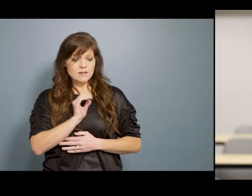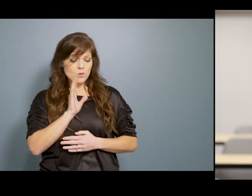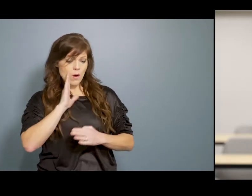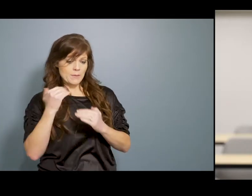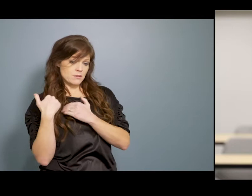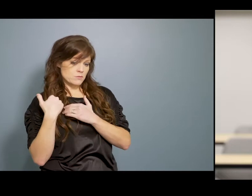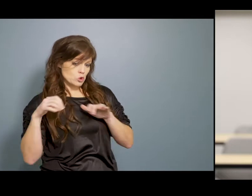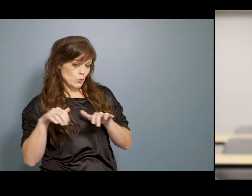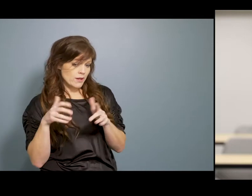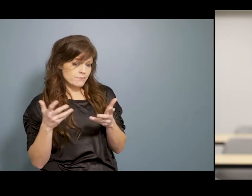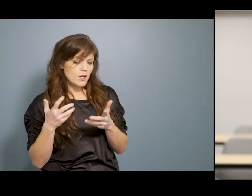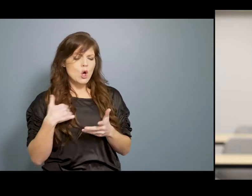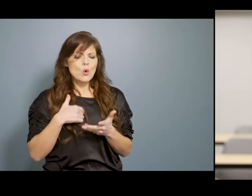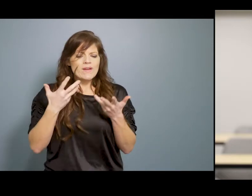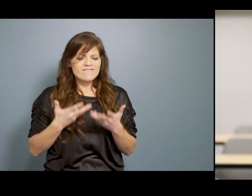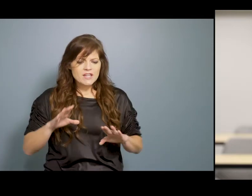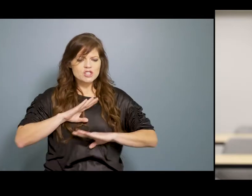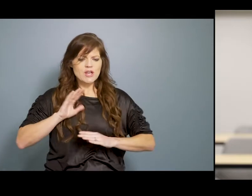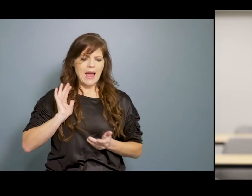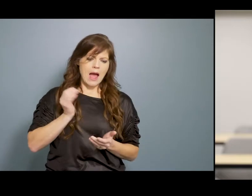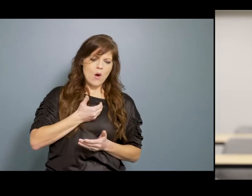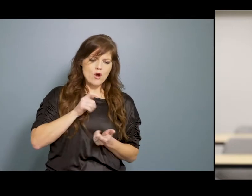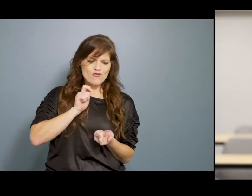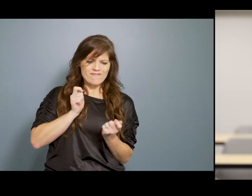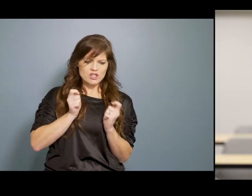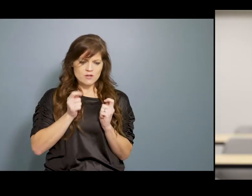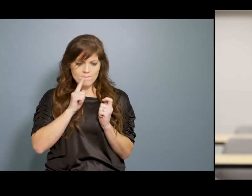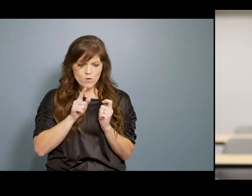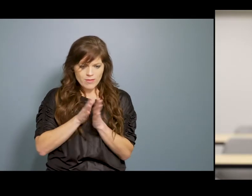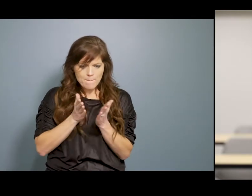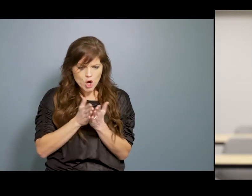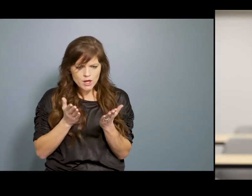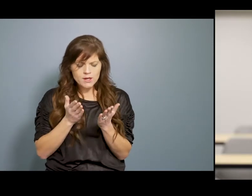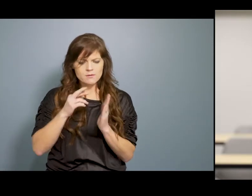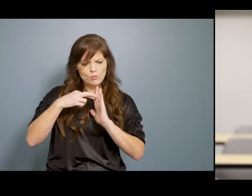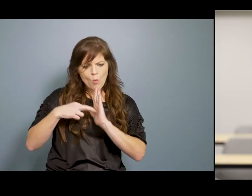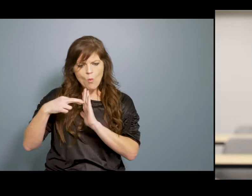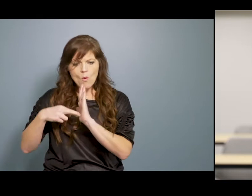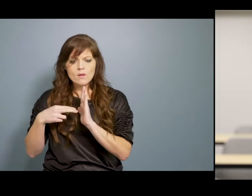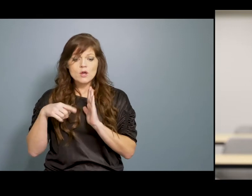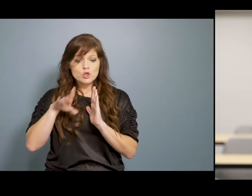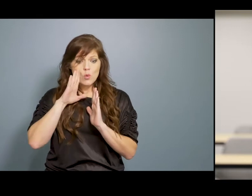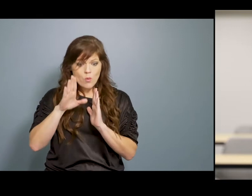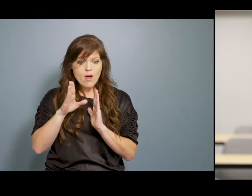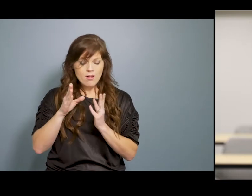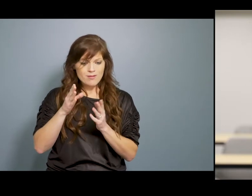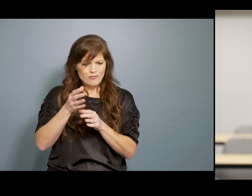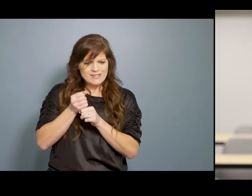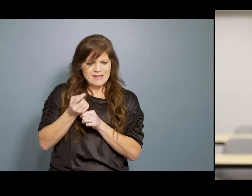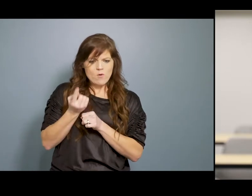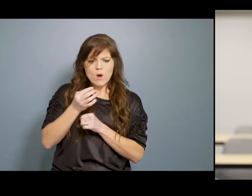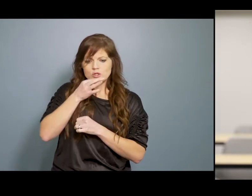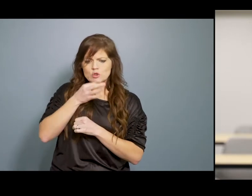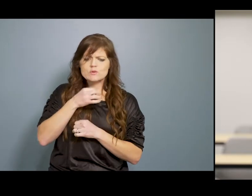have completed our revisions to the Faculty Senate Handbook, so you should be seeing that soon, and I appreciate the committee that worked